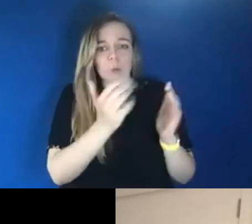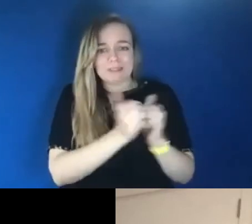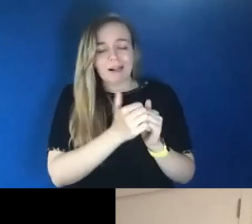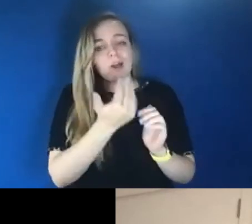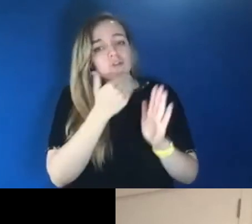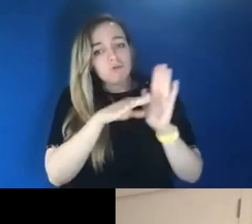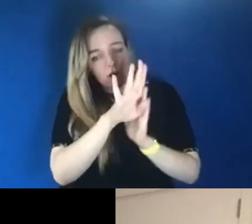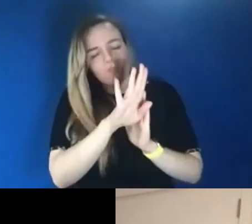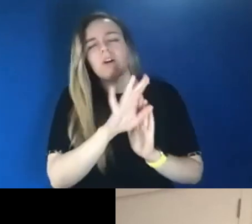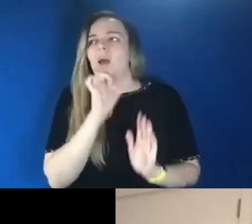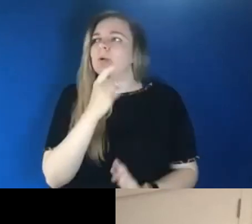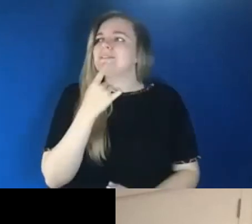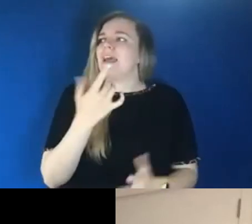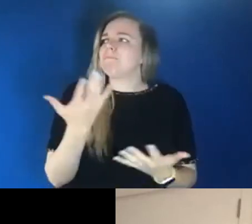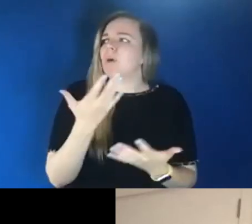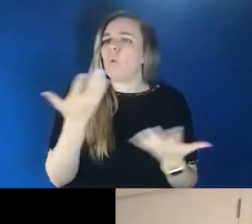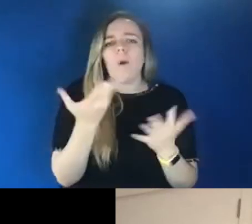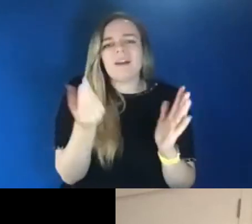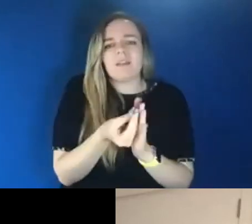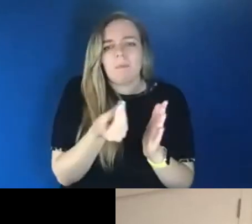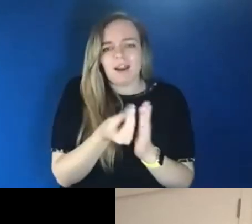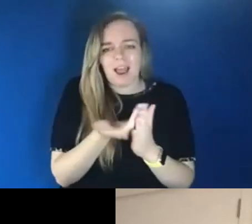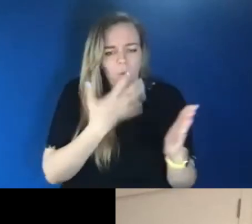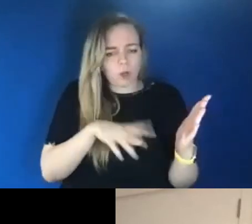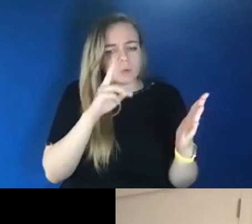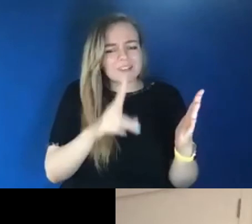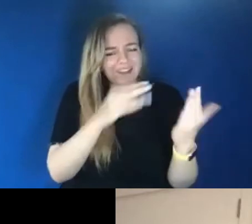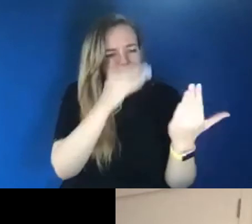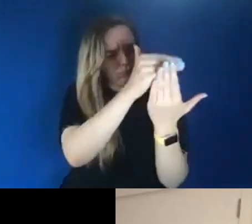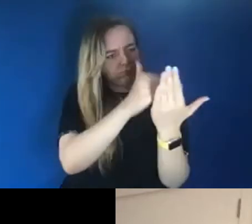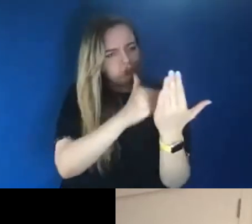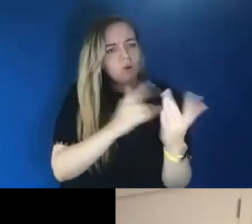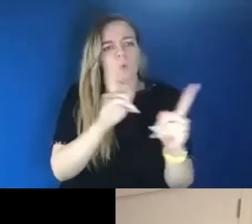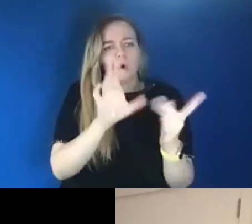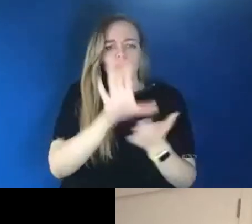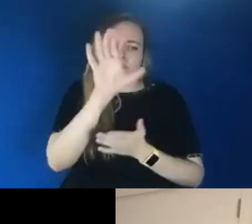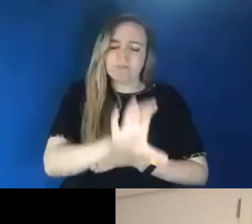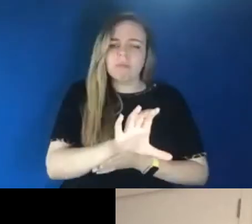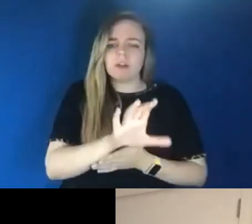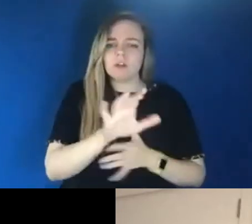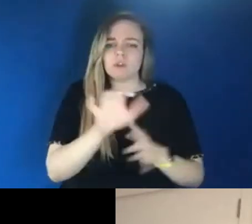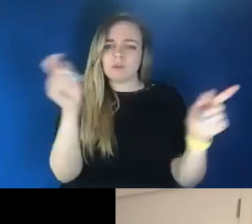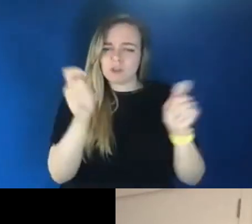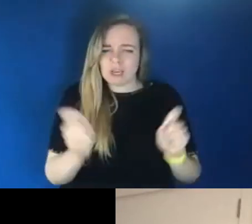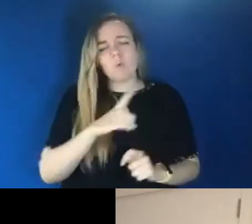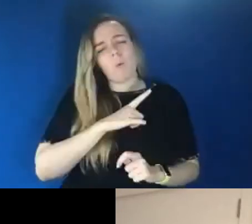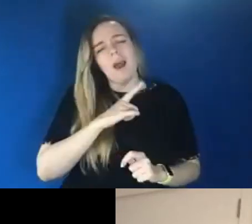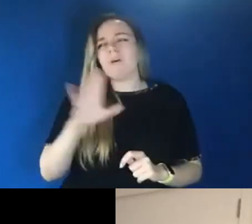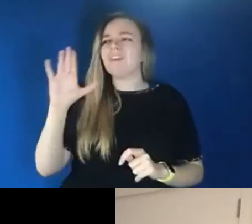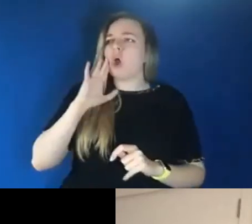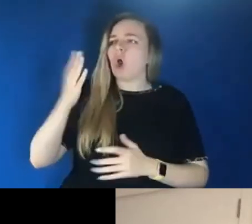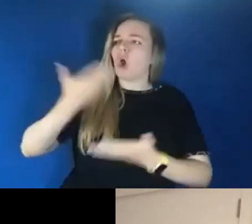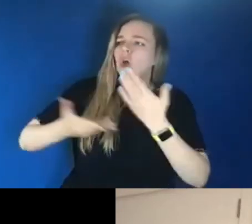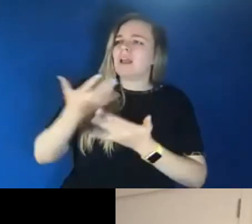say, where's the money? Let's see the breakdown of how much you're committing to these changes. Because we've heard like so many